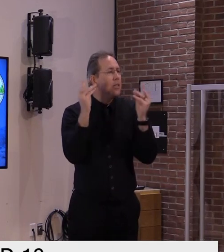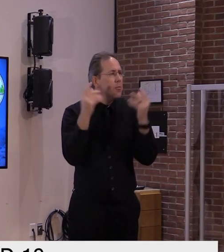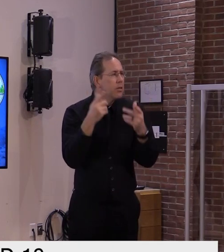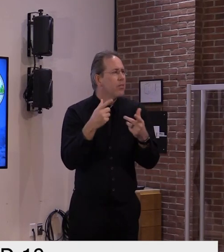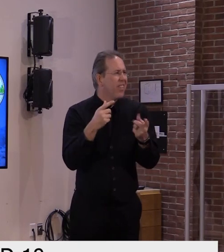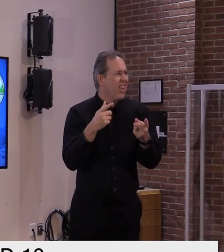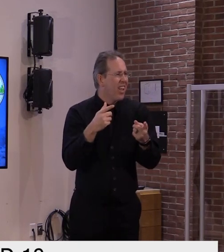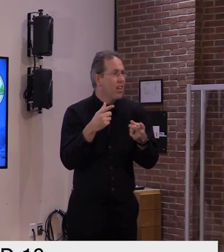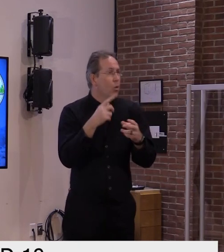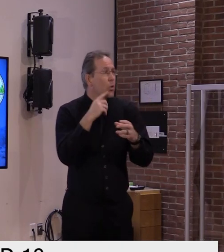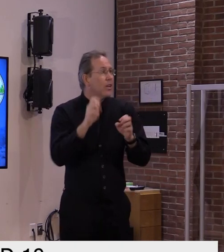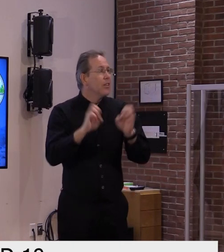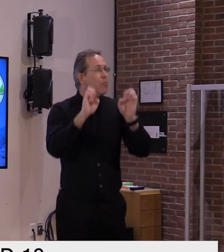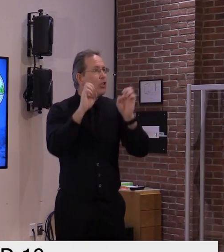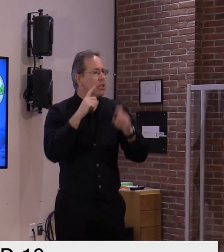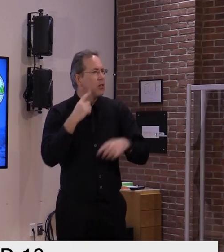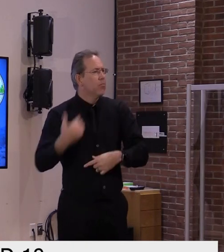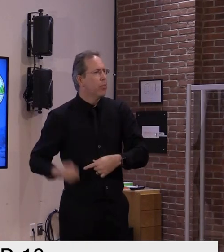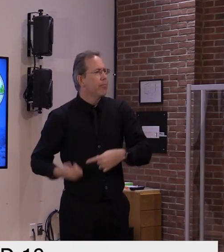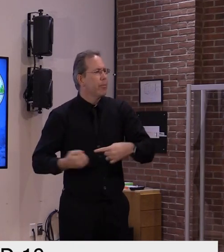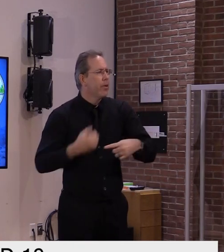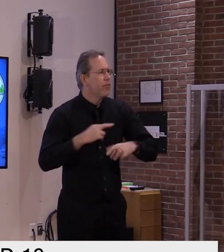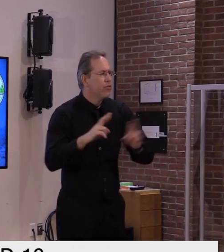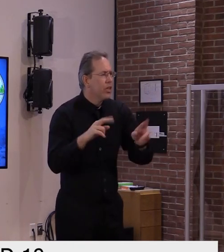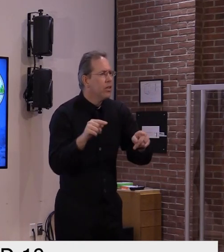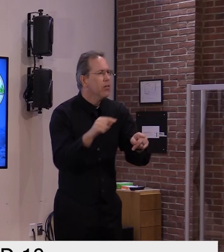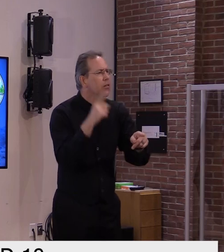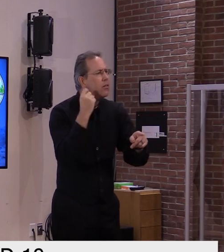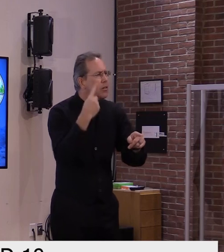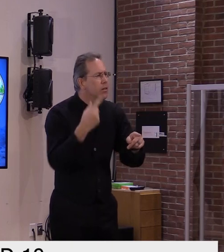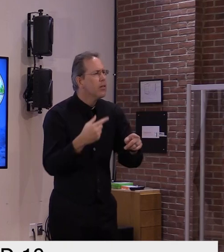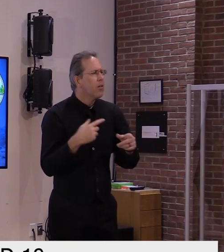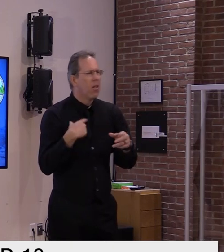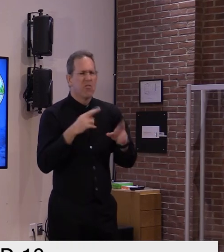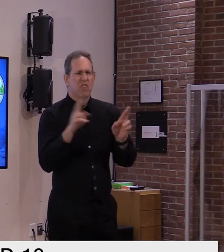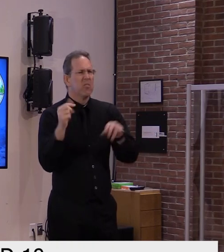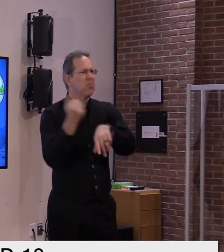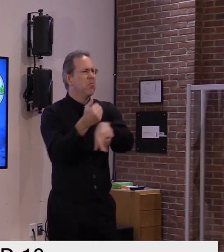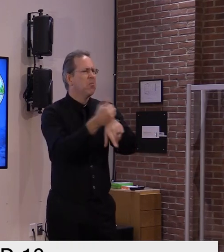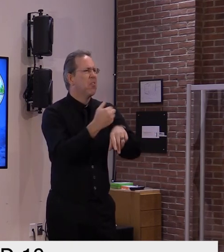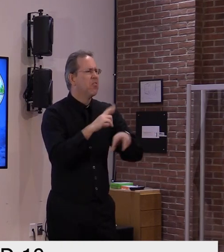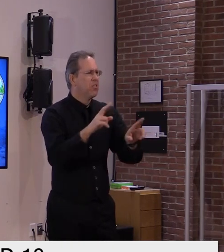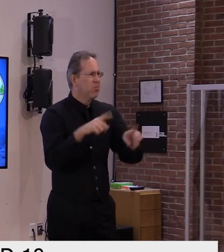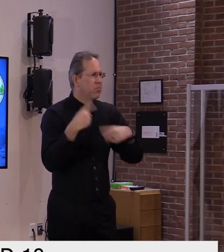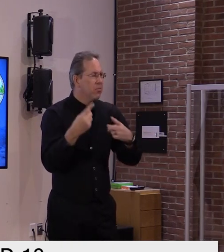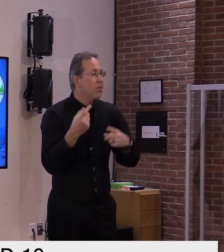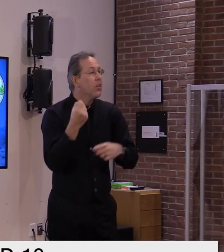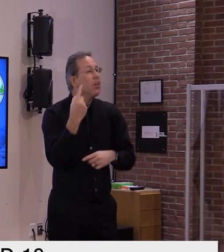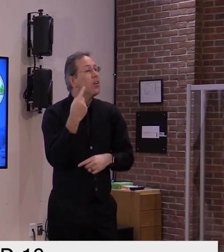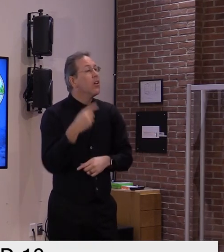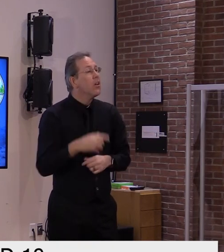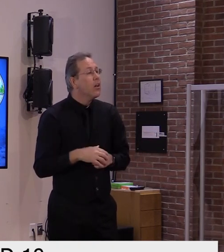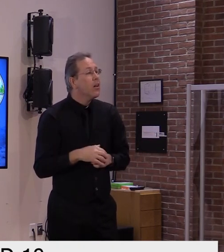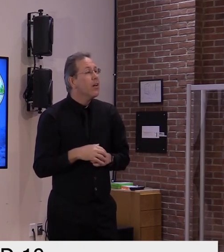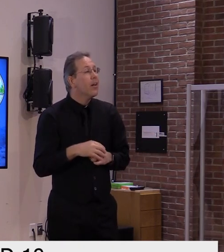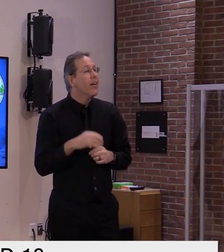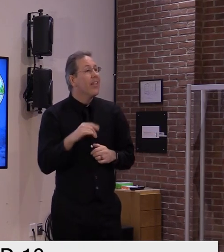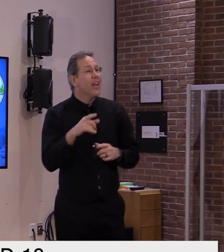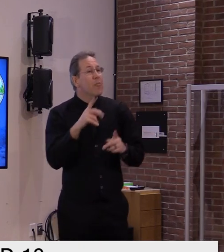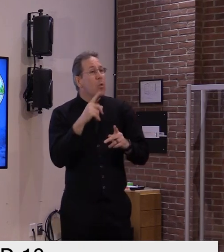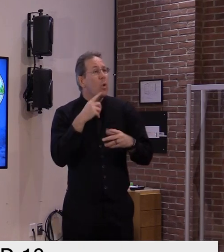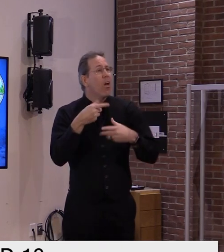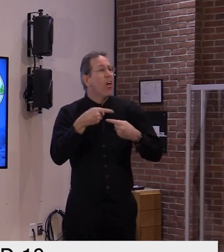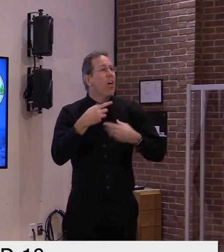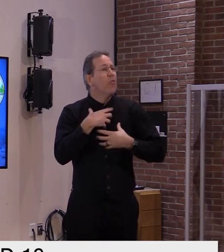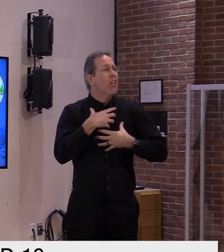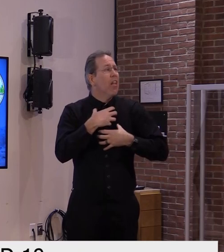needed. Admittedly, this is a rare event, but rare events can still happen. So we have to be prepared